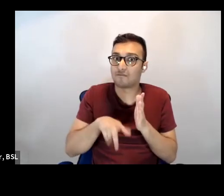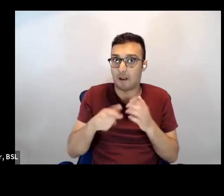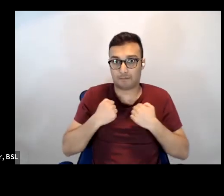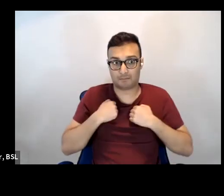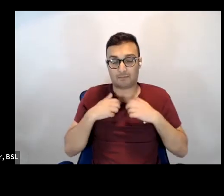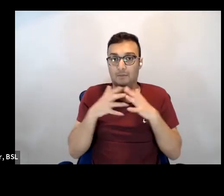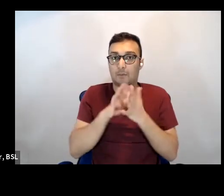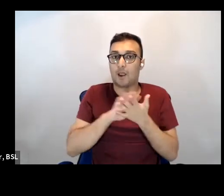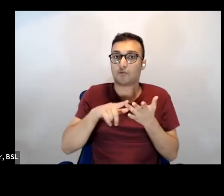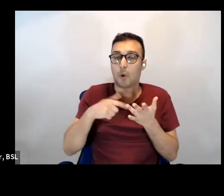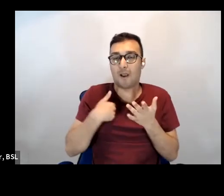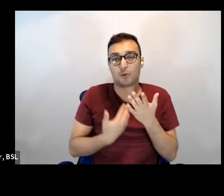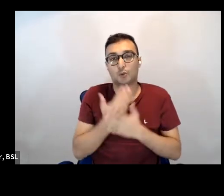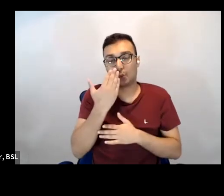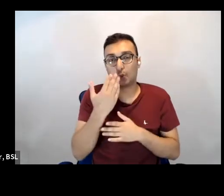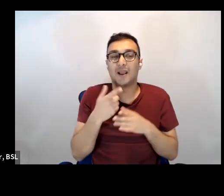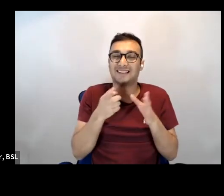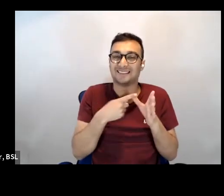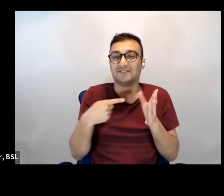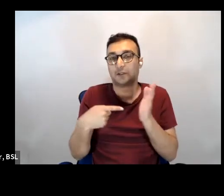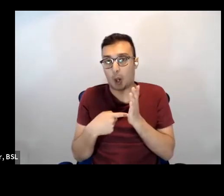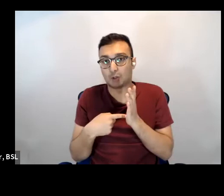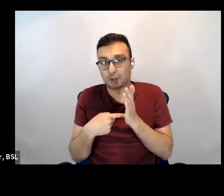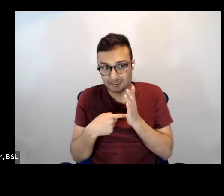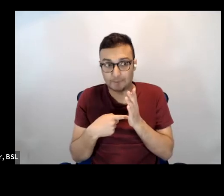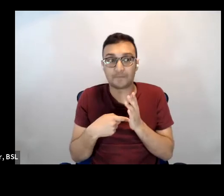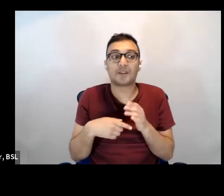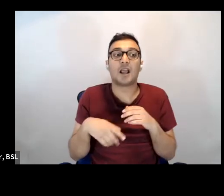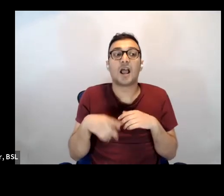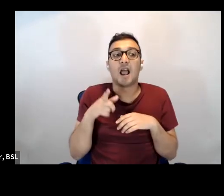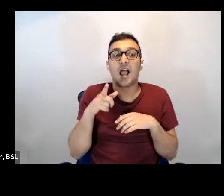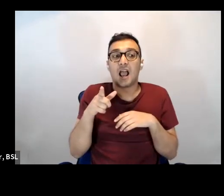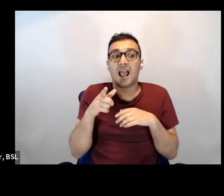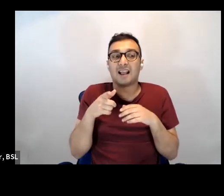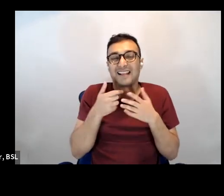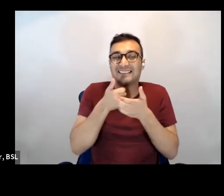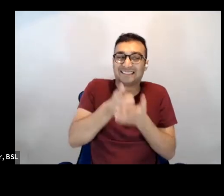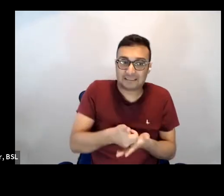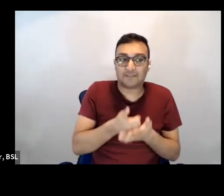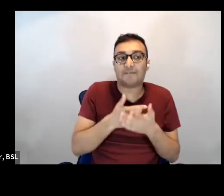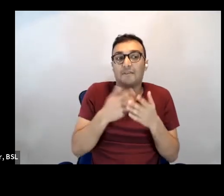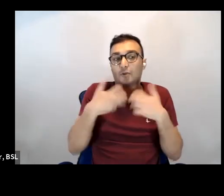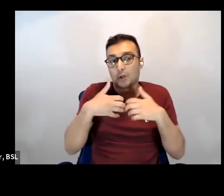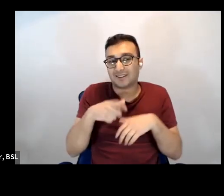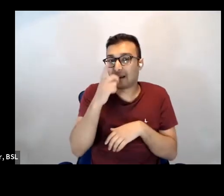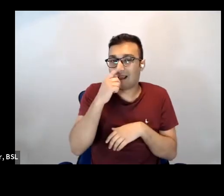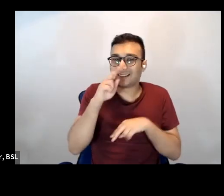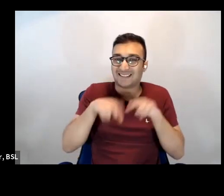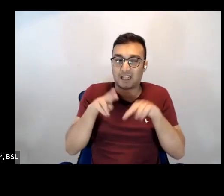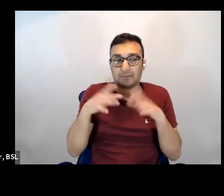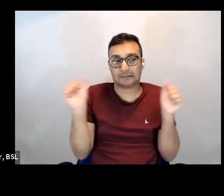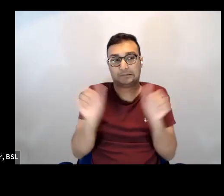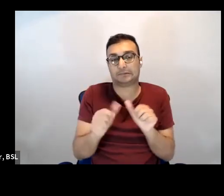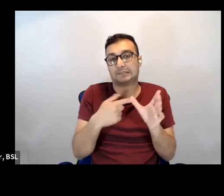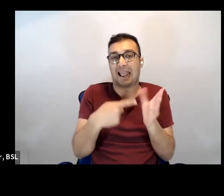Assistive Technology Capacity Assessment Tool, or ATA-C. And the tool was really developed